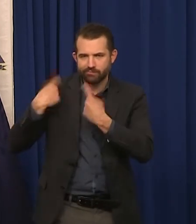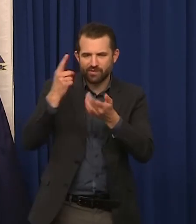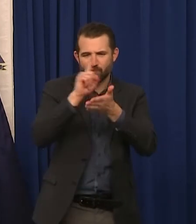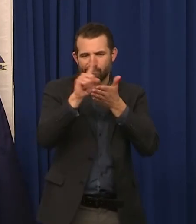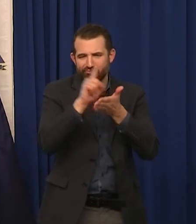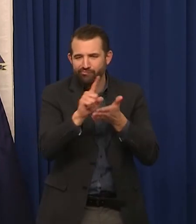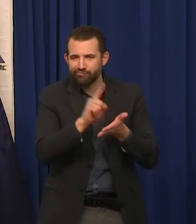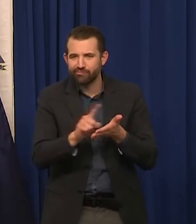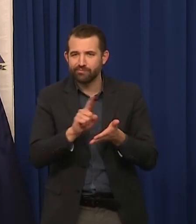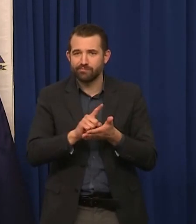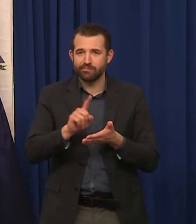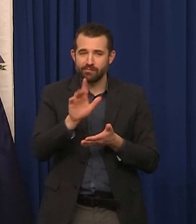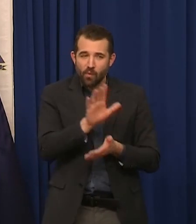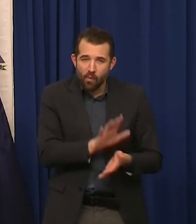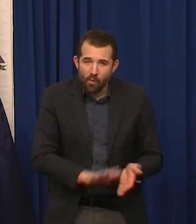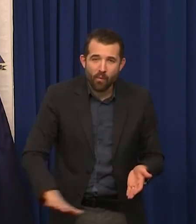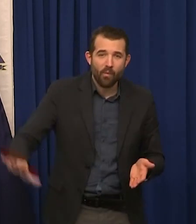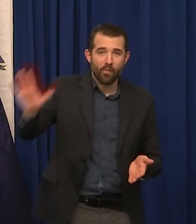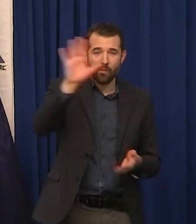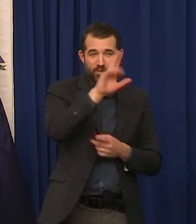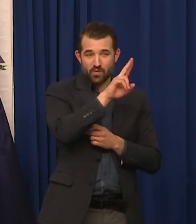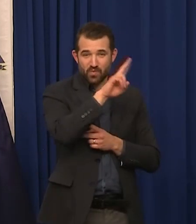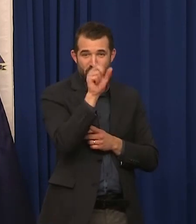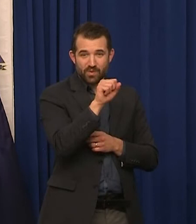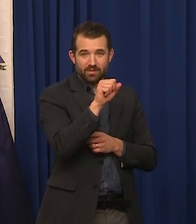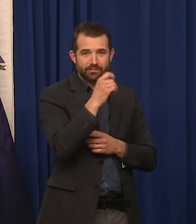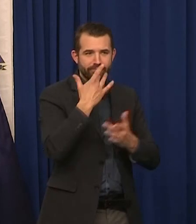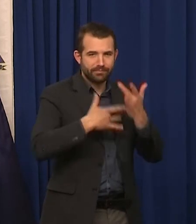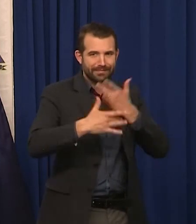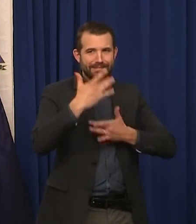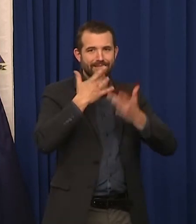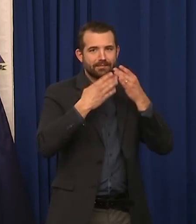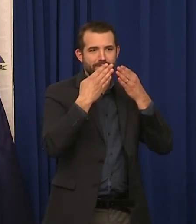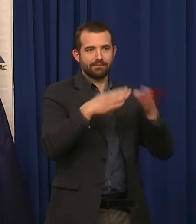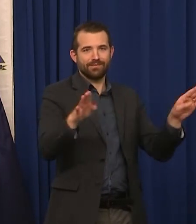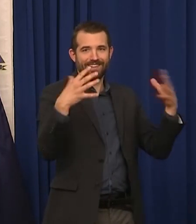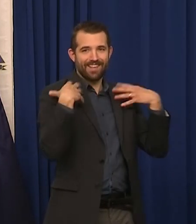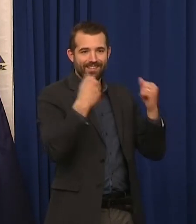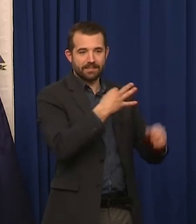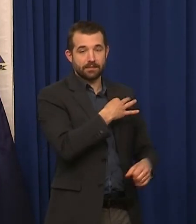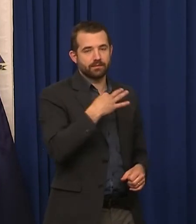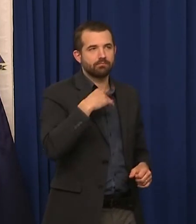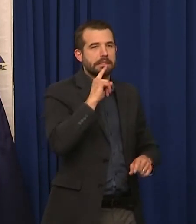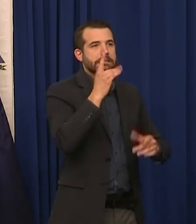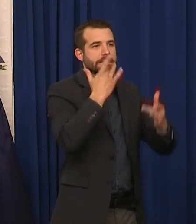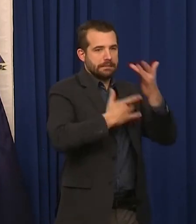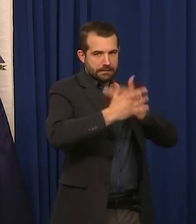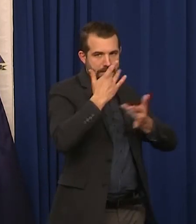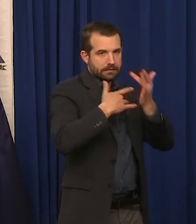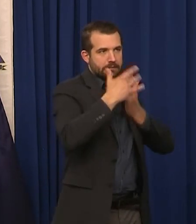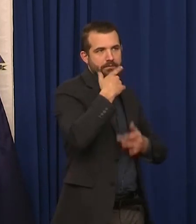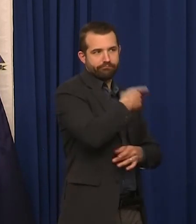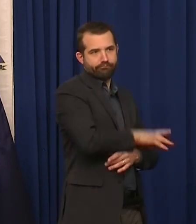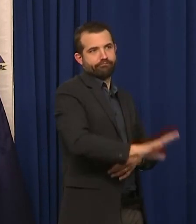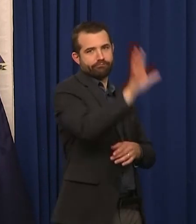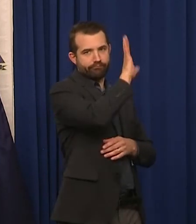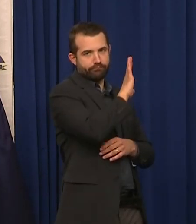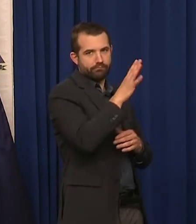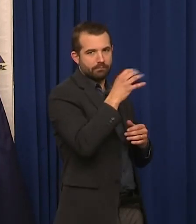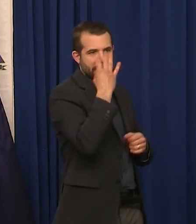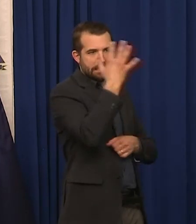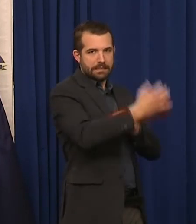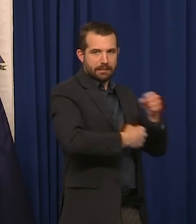nationwide shortage of public health staff. And health departments across the country for years have